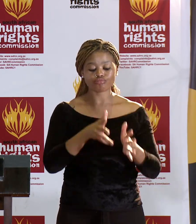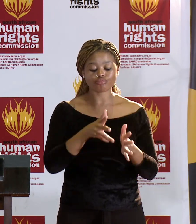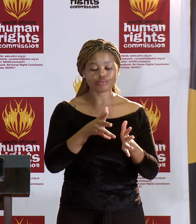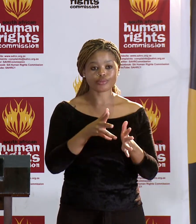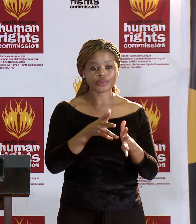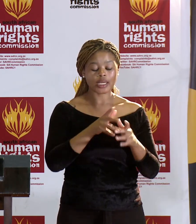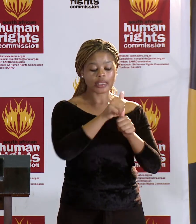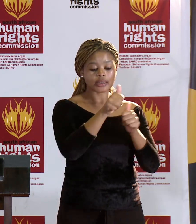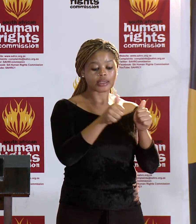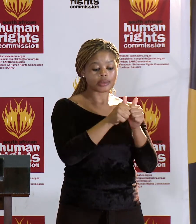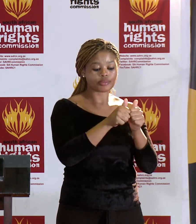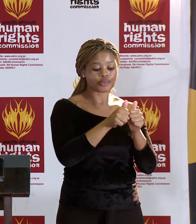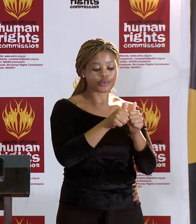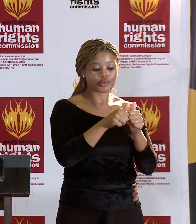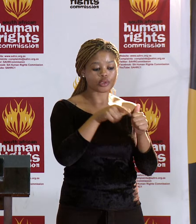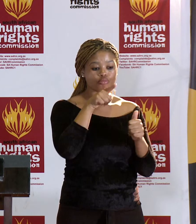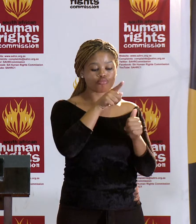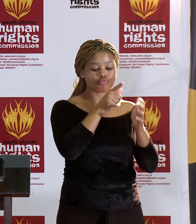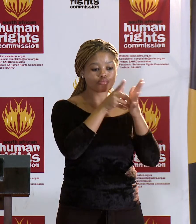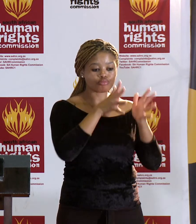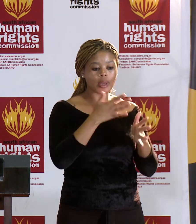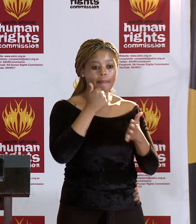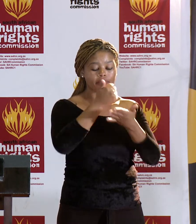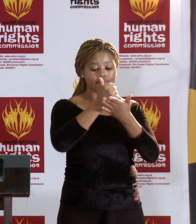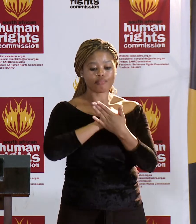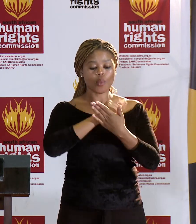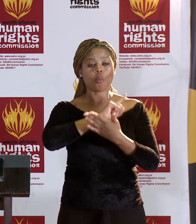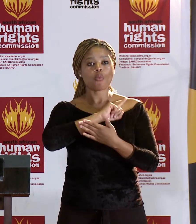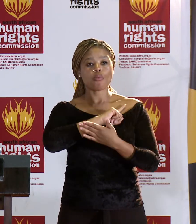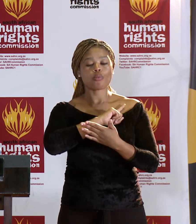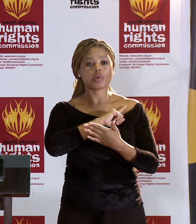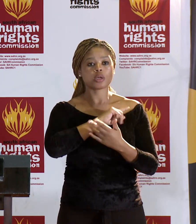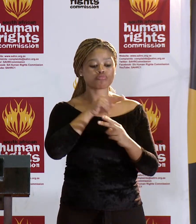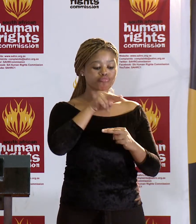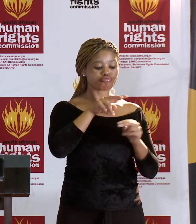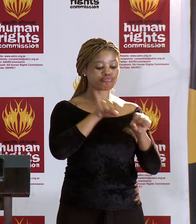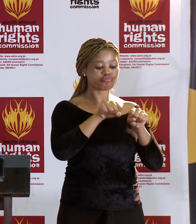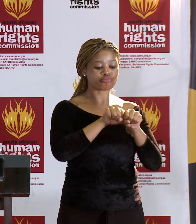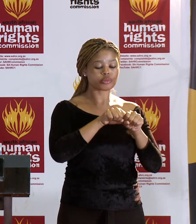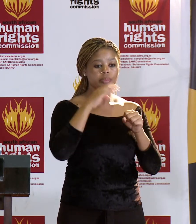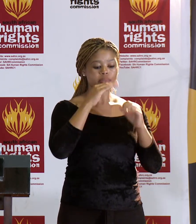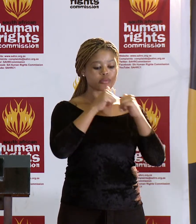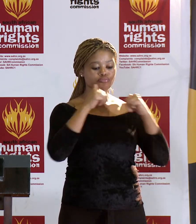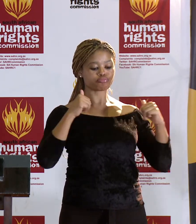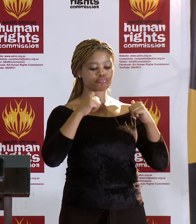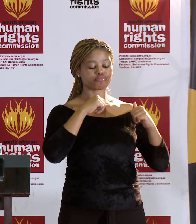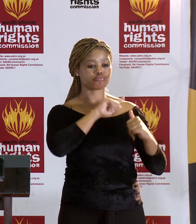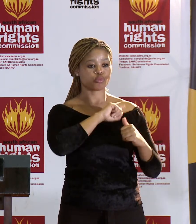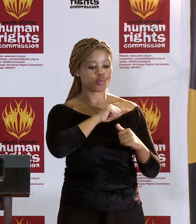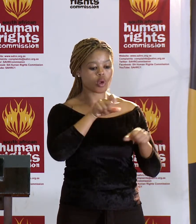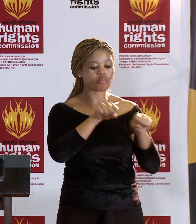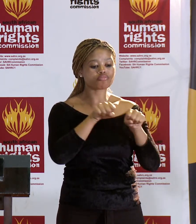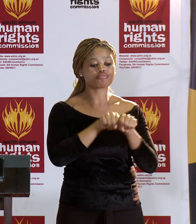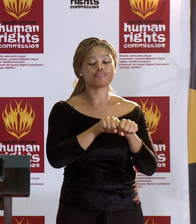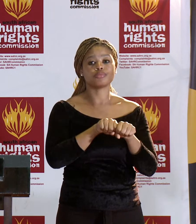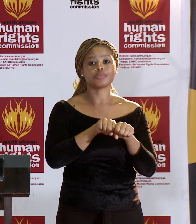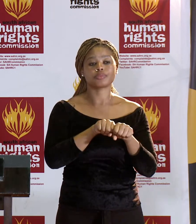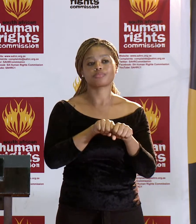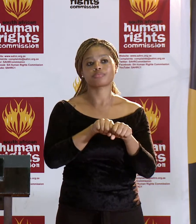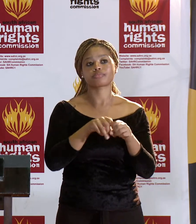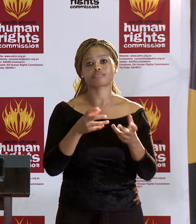of the Human Rights Commission said, you are my lawyer, come and help me because, look at my shoes. They're discriminating against me because my